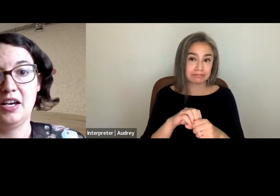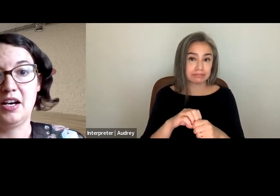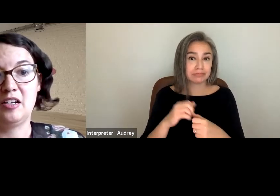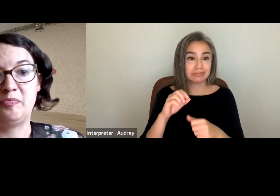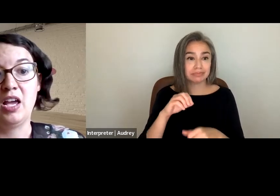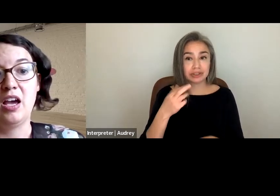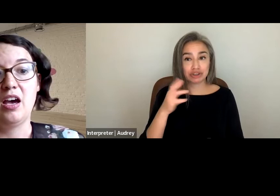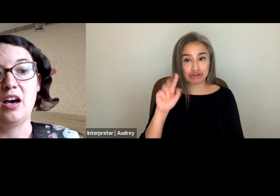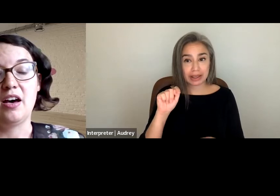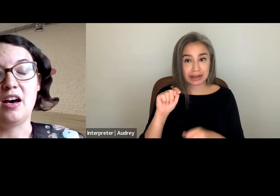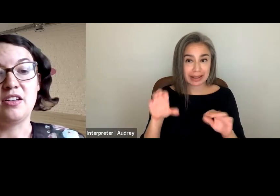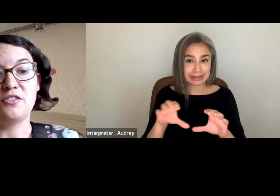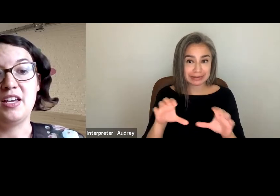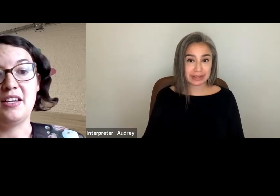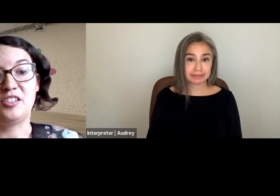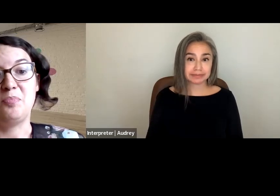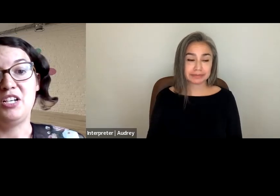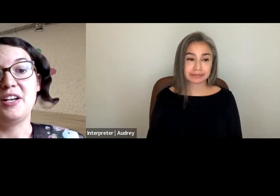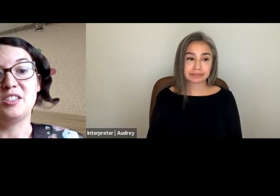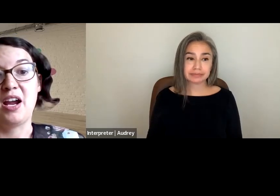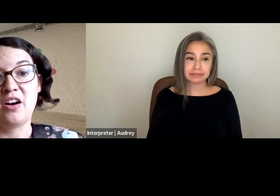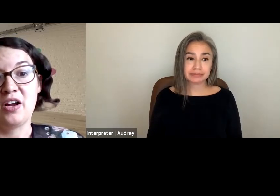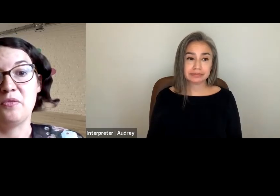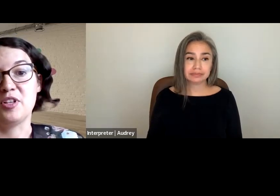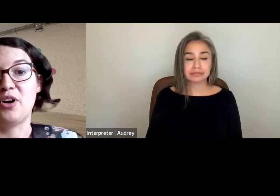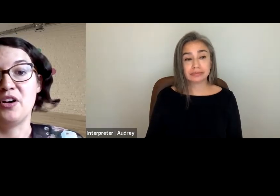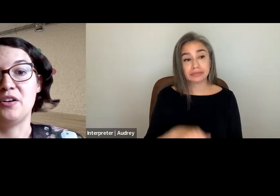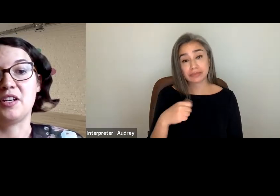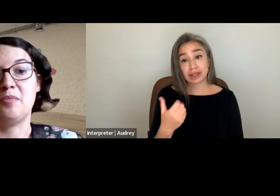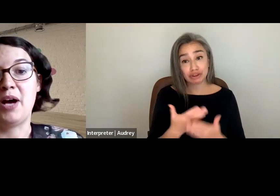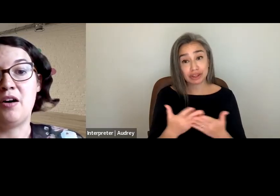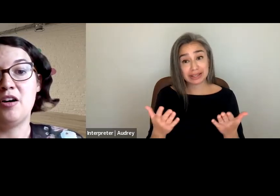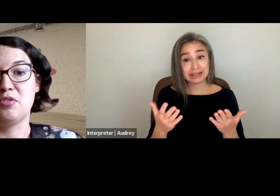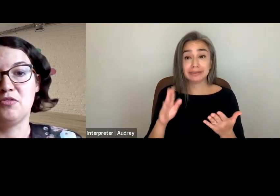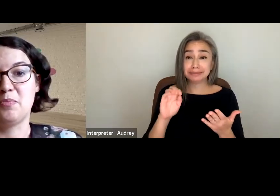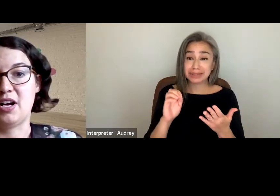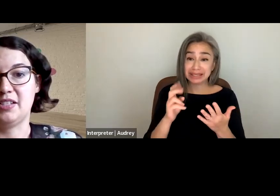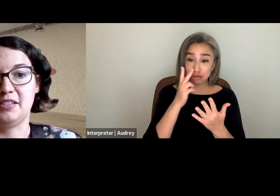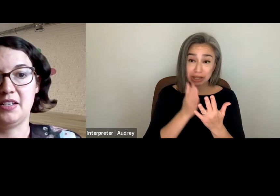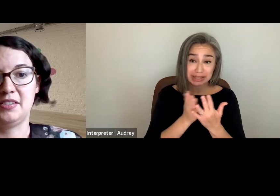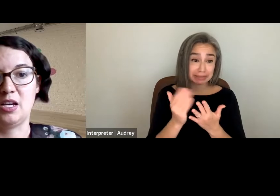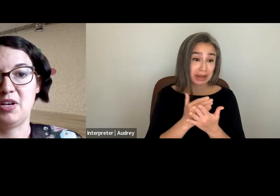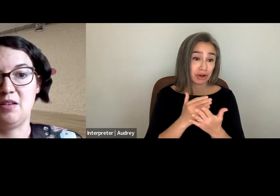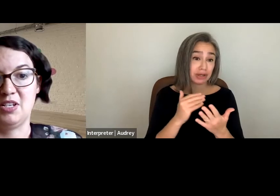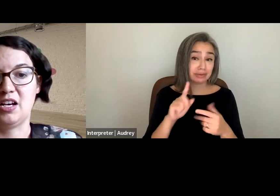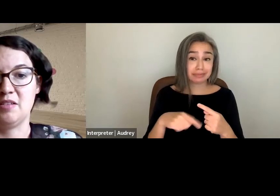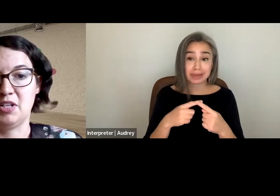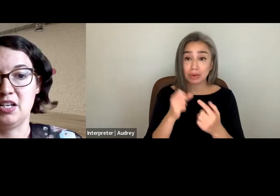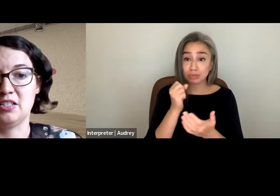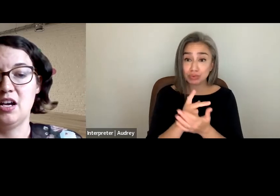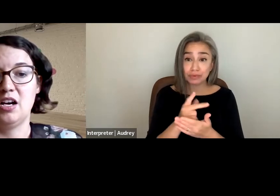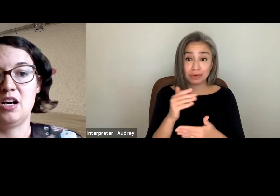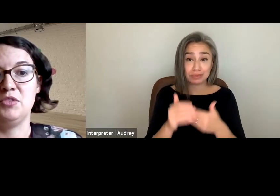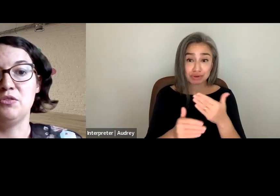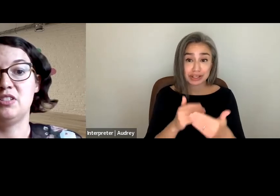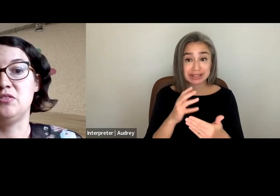activities. Another thing is to be transparent with partners about approval processes and payment